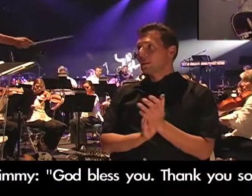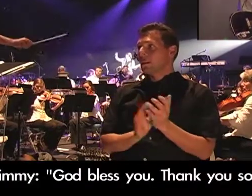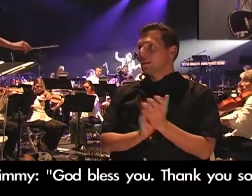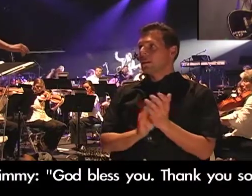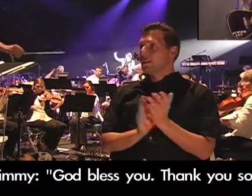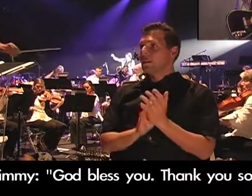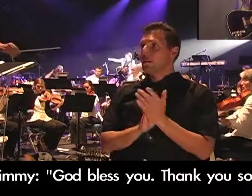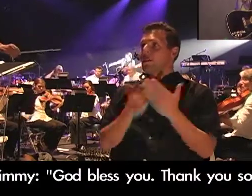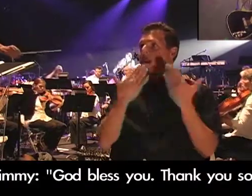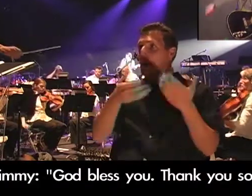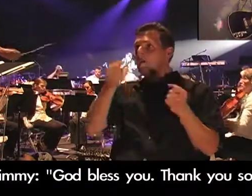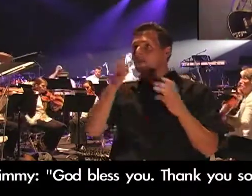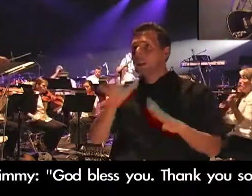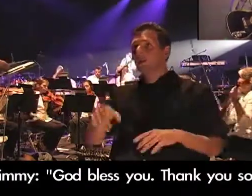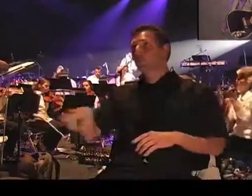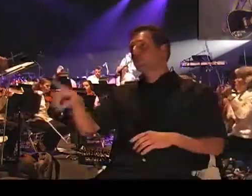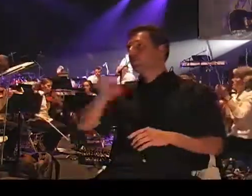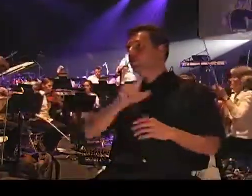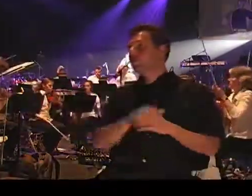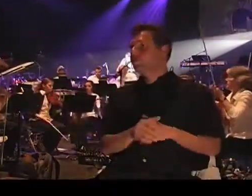God bless y'all. Thank you so much.